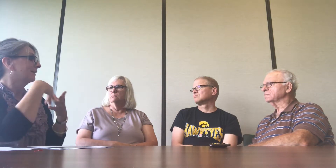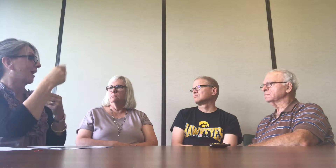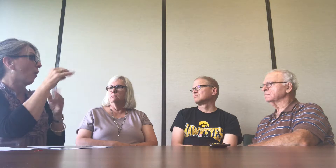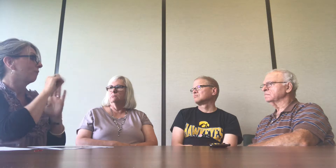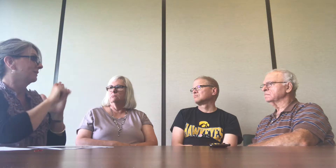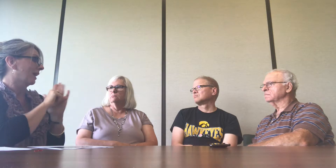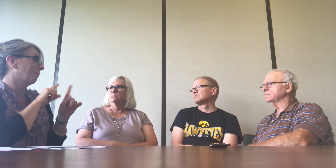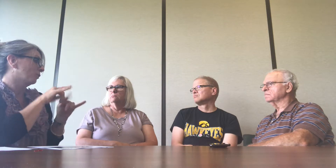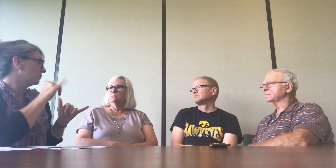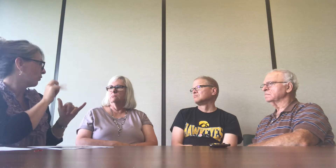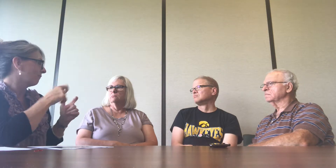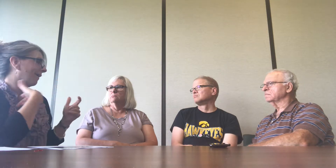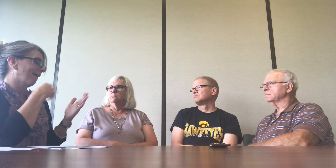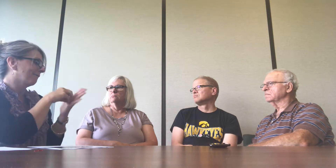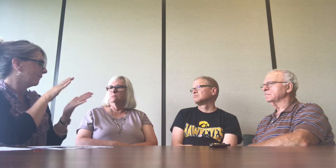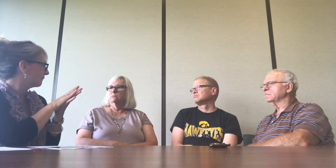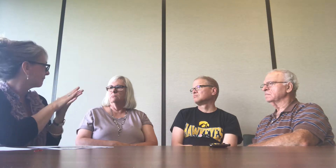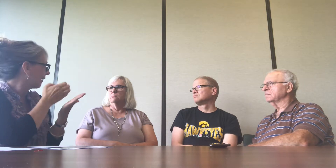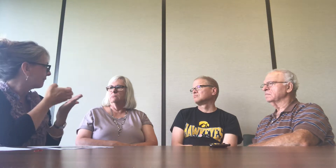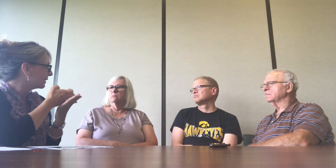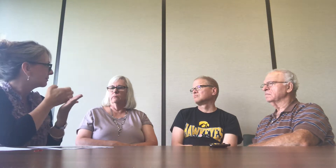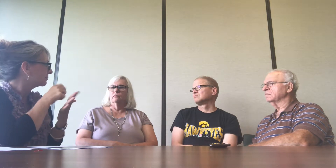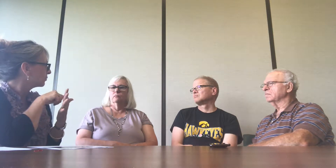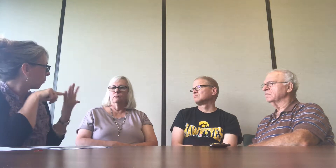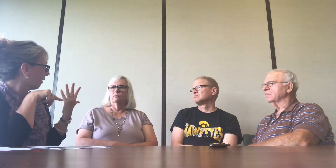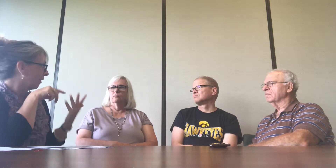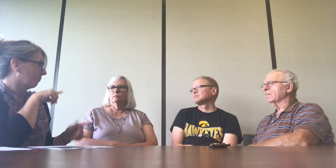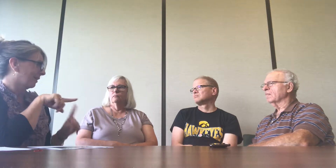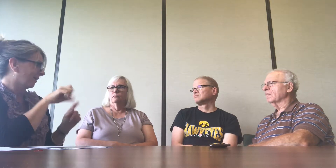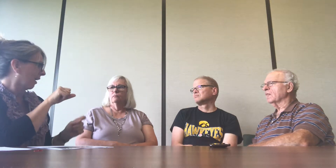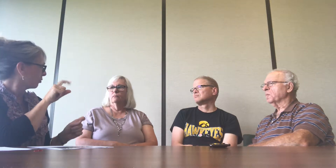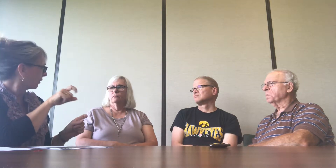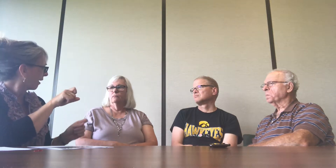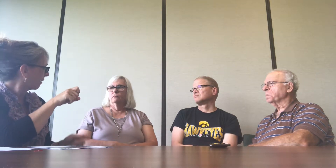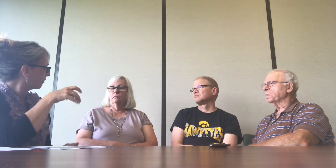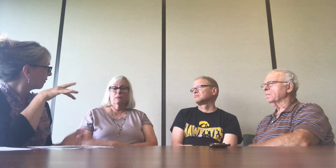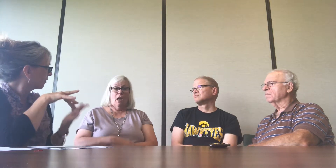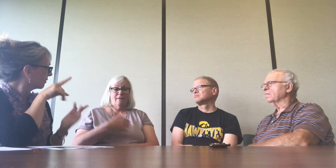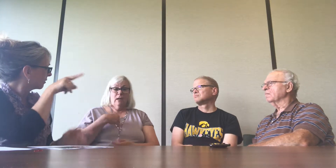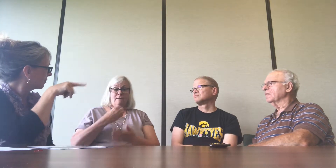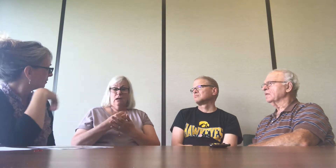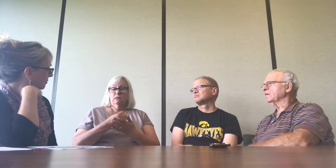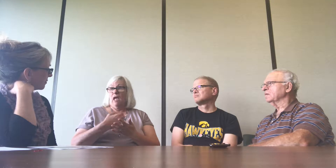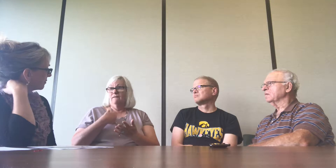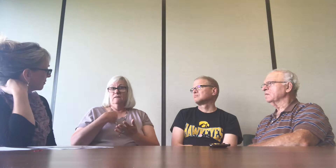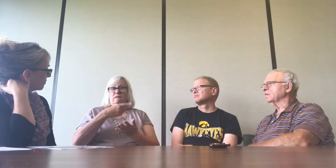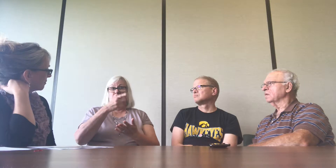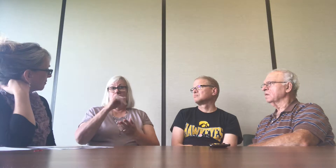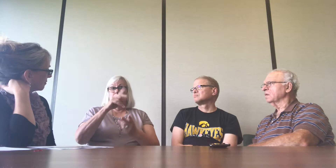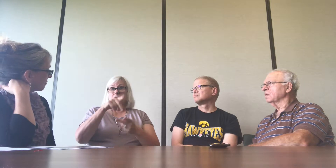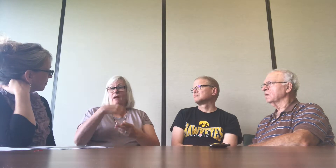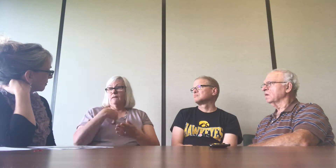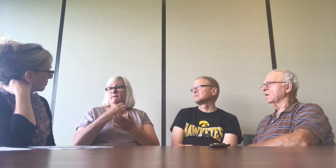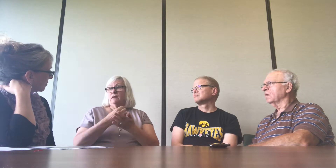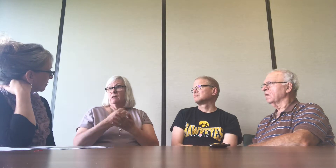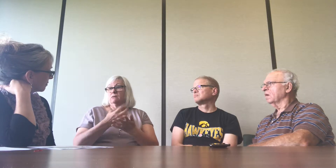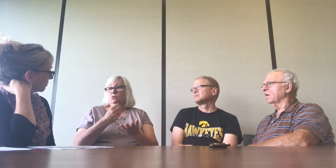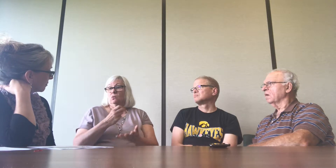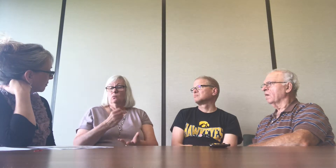Jennifer, we can still help you if you're out of state, but you still need to collect the evidence. Surely, the person I know